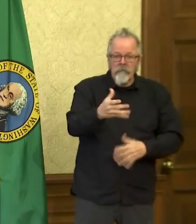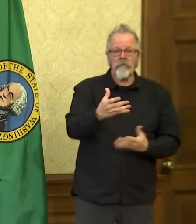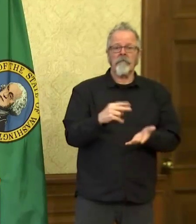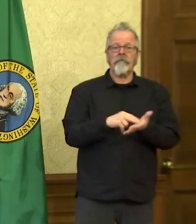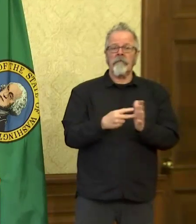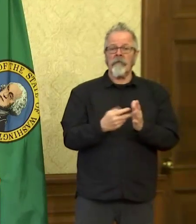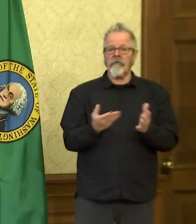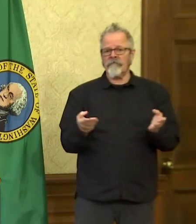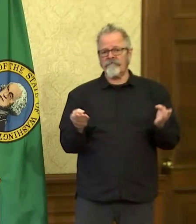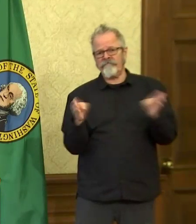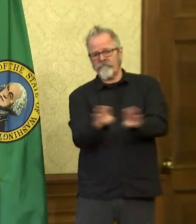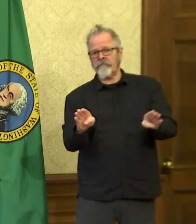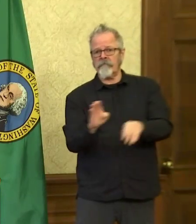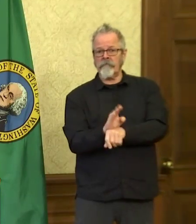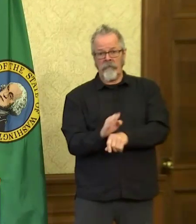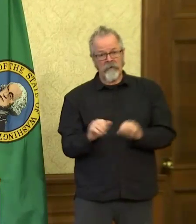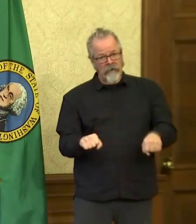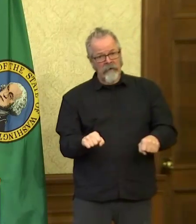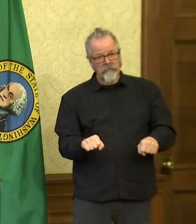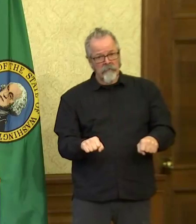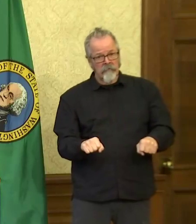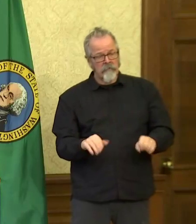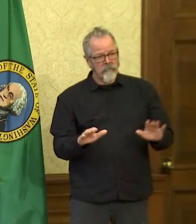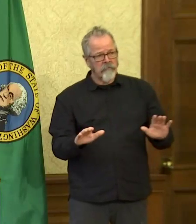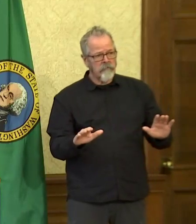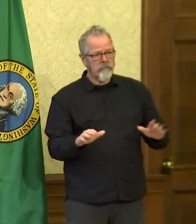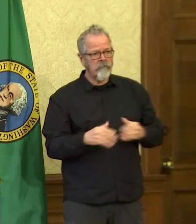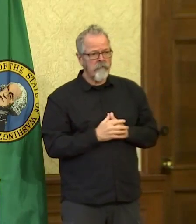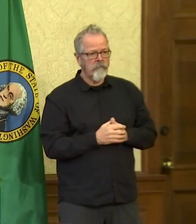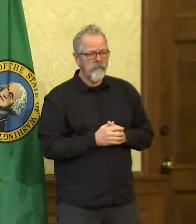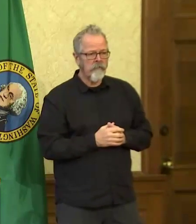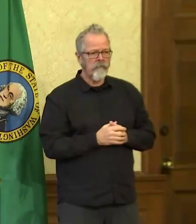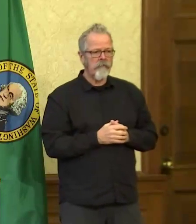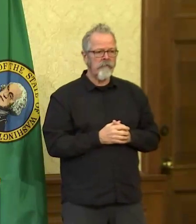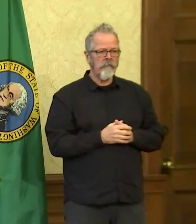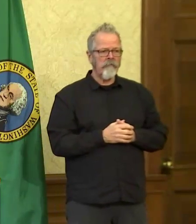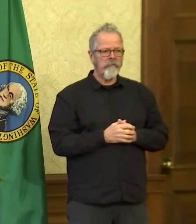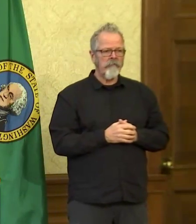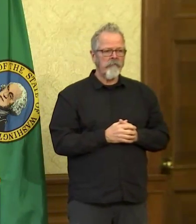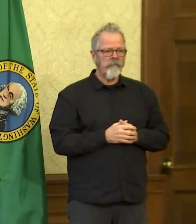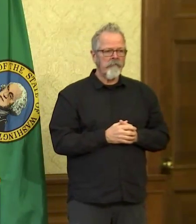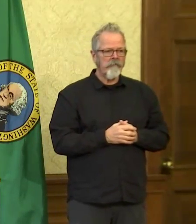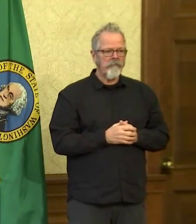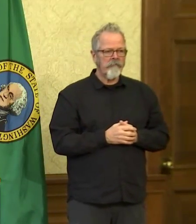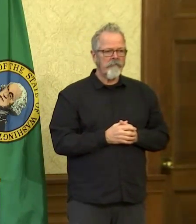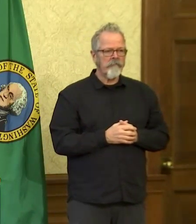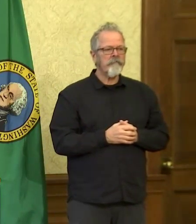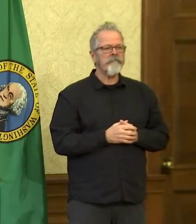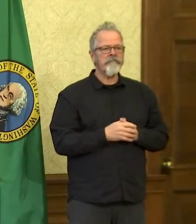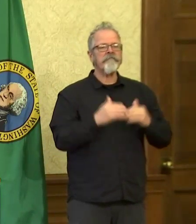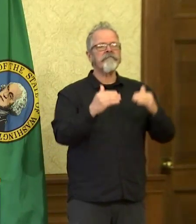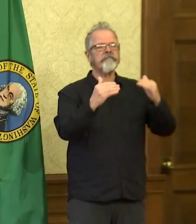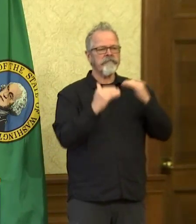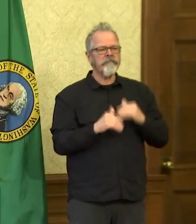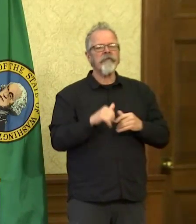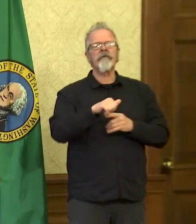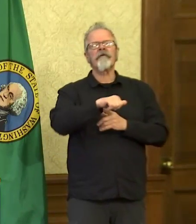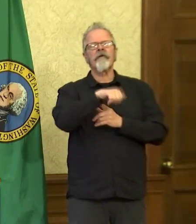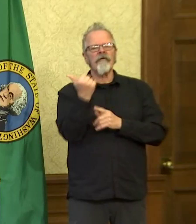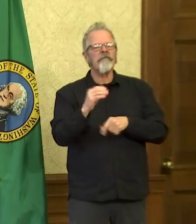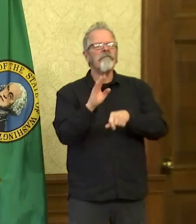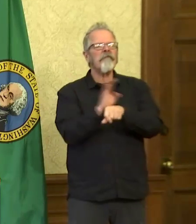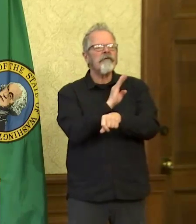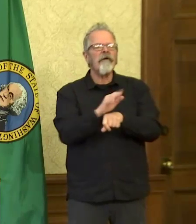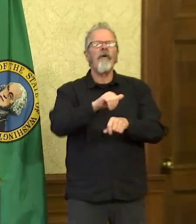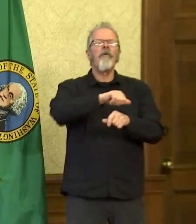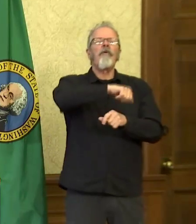Commerce will convene stakeholder groups to develop plans similar to what we've seen with the Construction Roundtable, to have procedures in